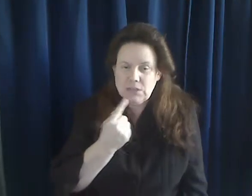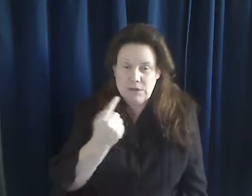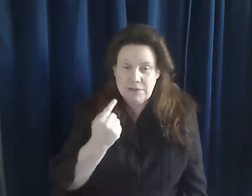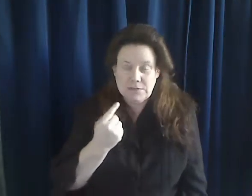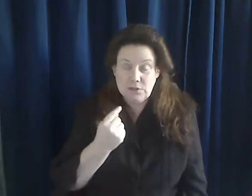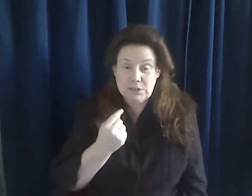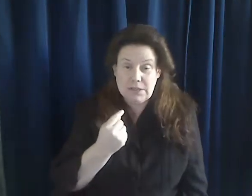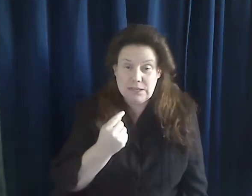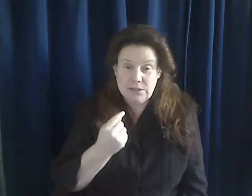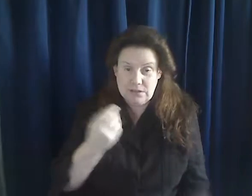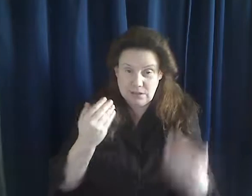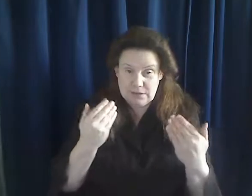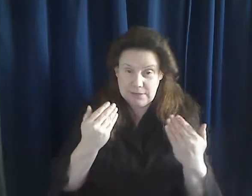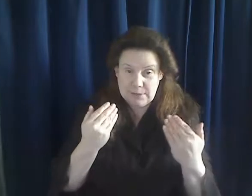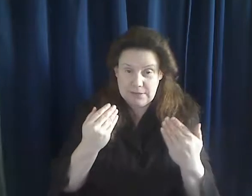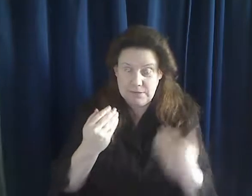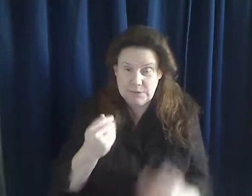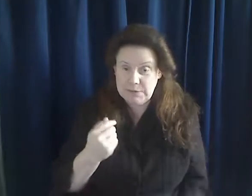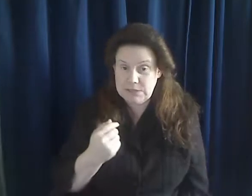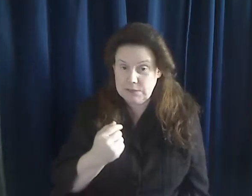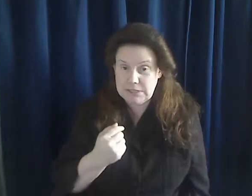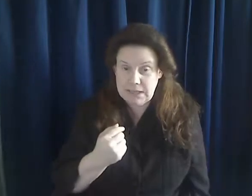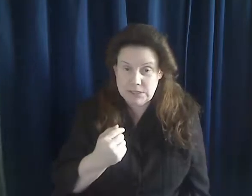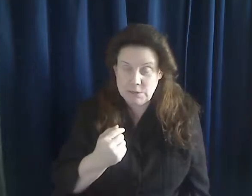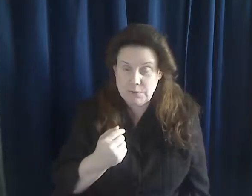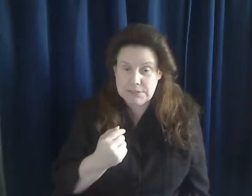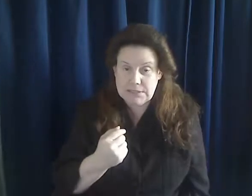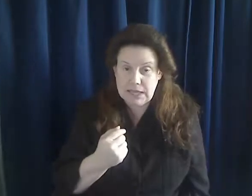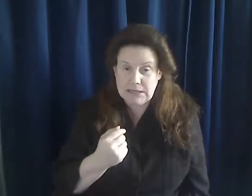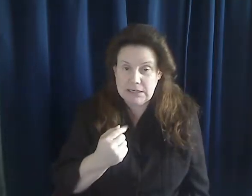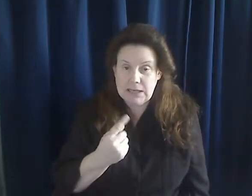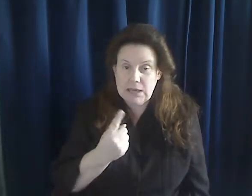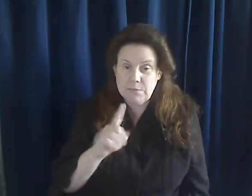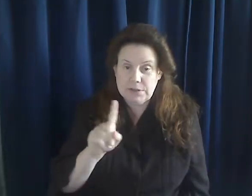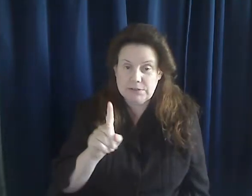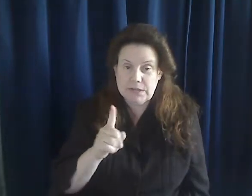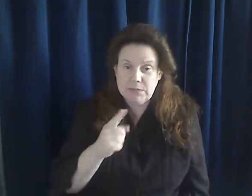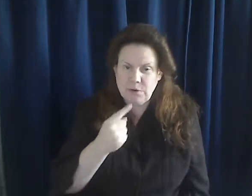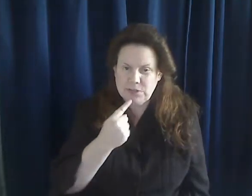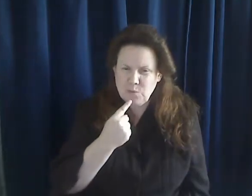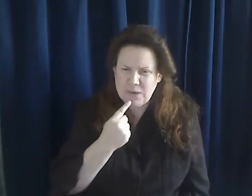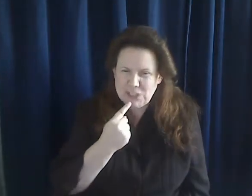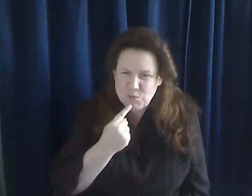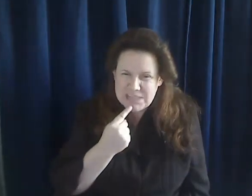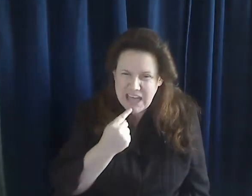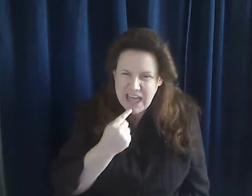You have to look like you're a little bit confused because you didn't catch what was said, but you're taking a point.